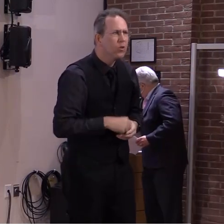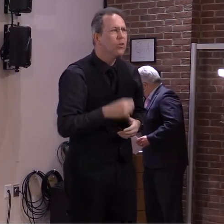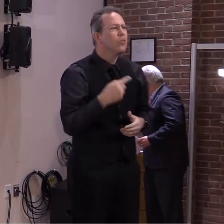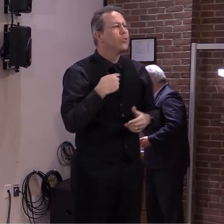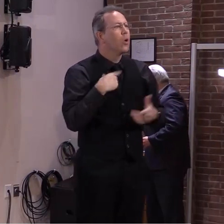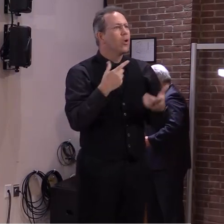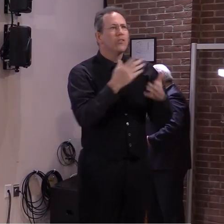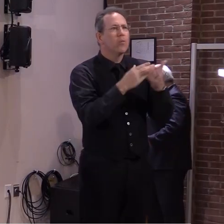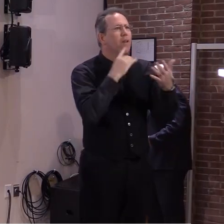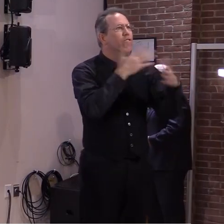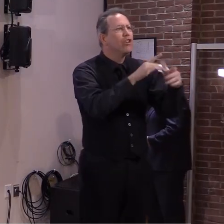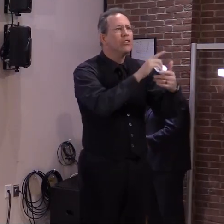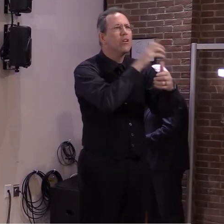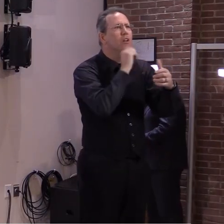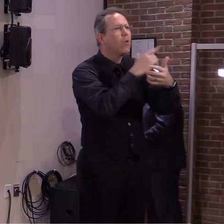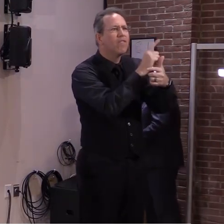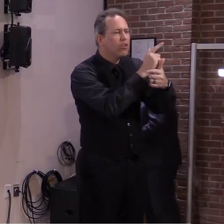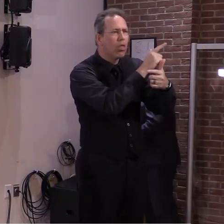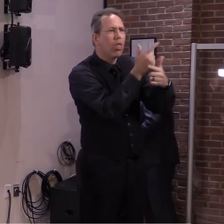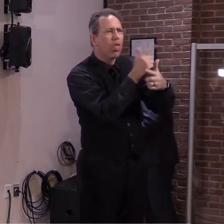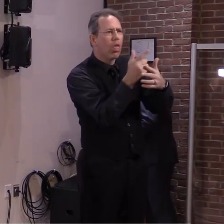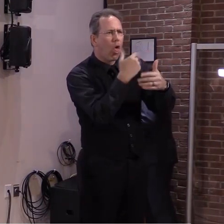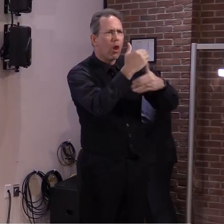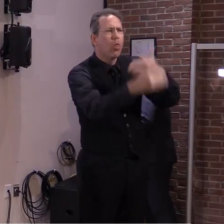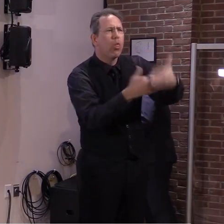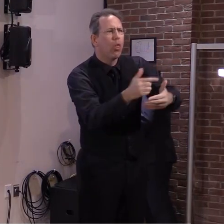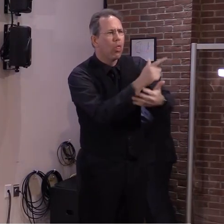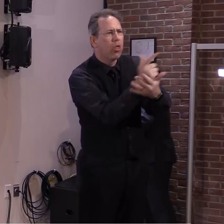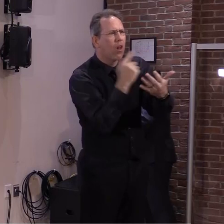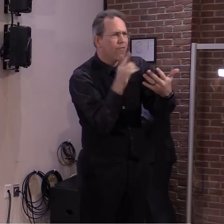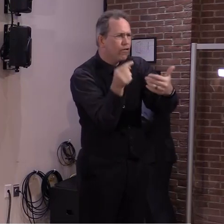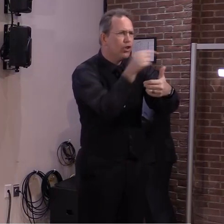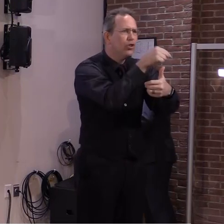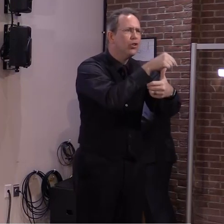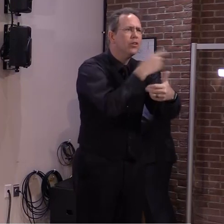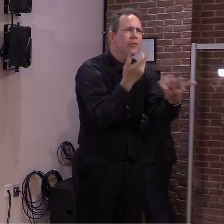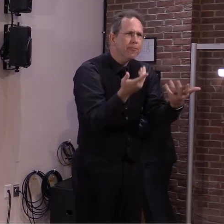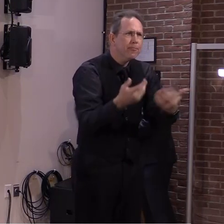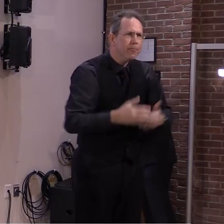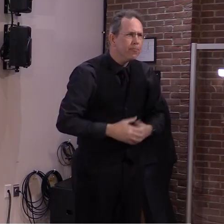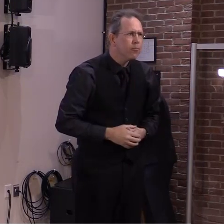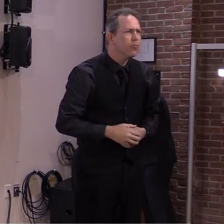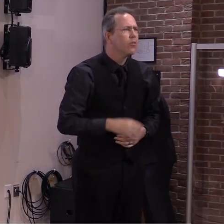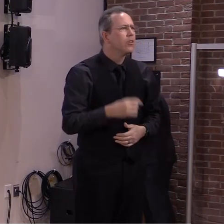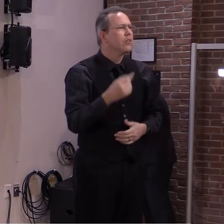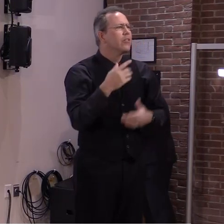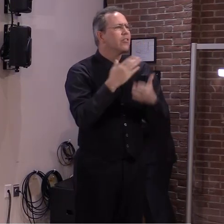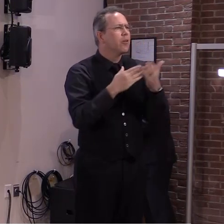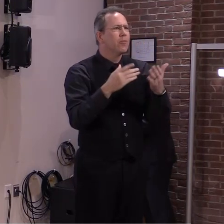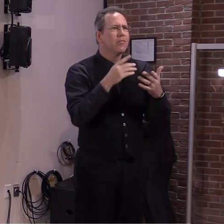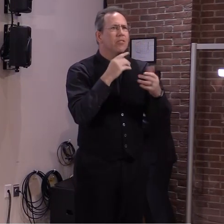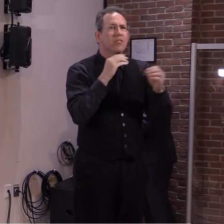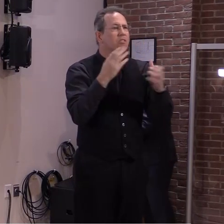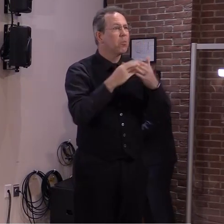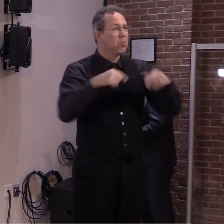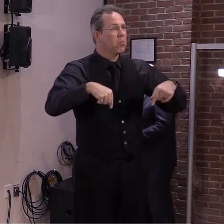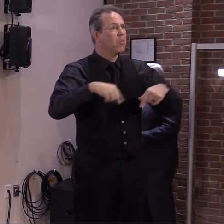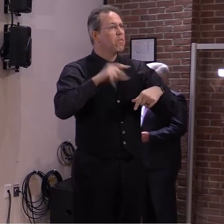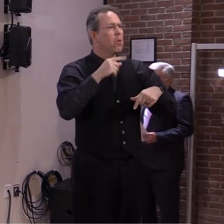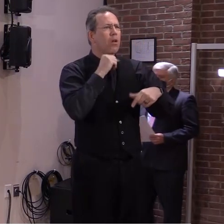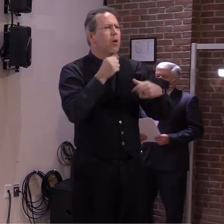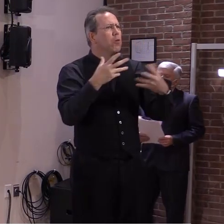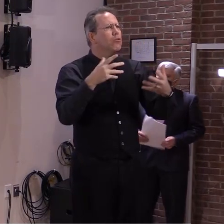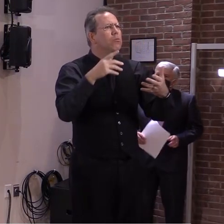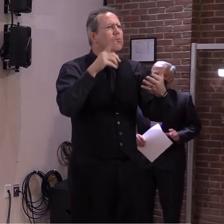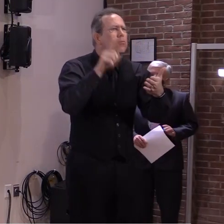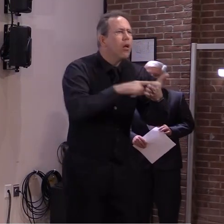states, we haven't had widespread cancellation of appointments or seen people have to schedule their appointments months away,